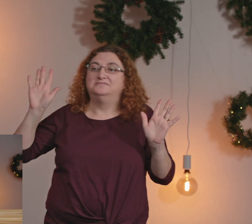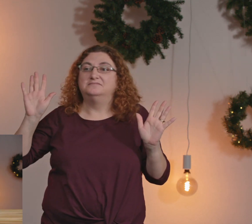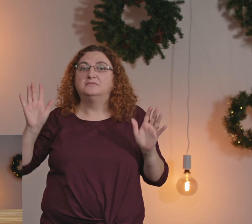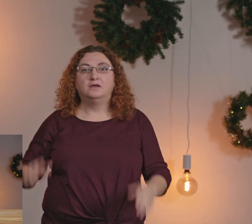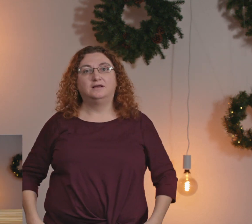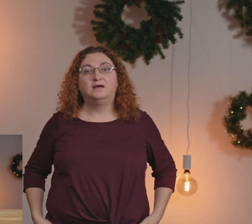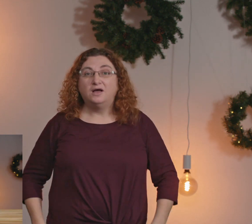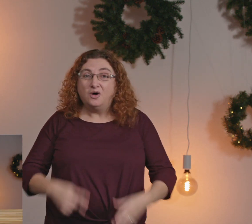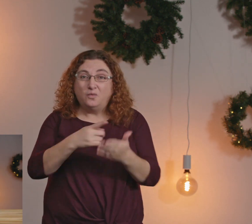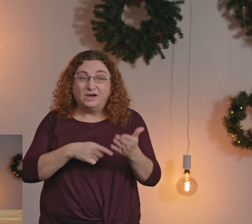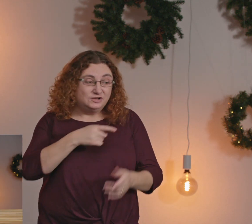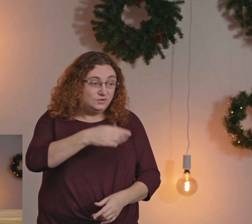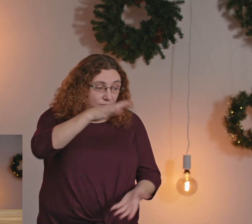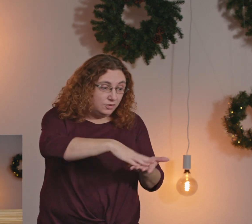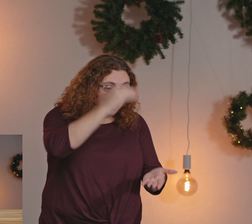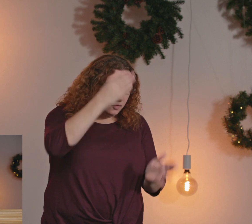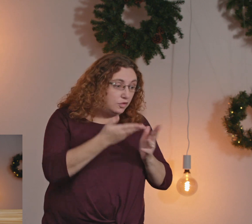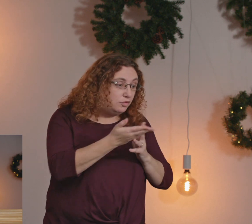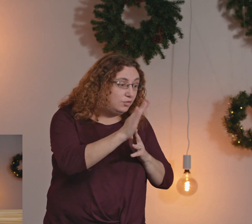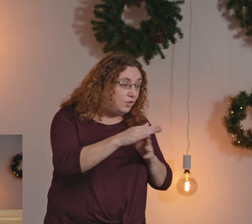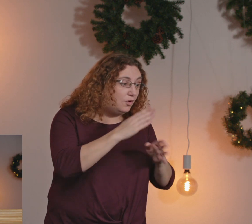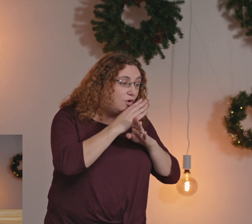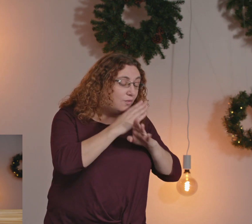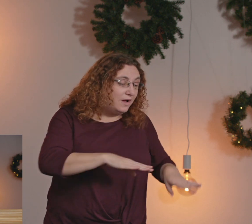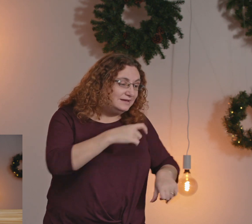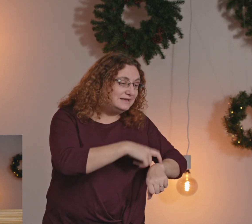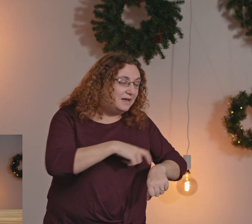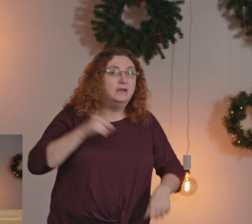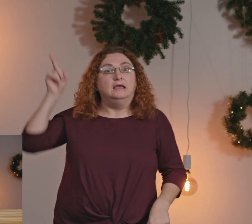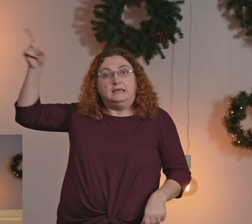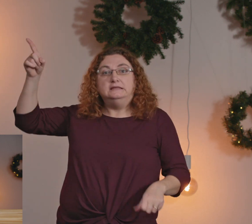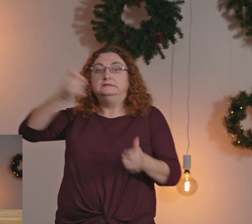Nebuchadnezzar, what did you learn in your quiet time? He is sovereign.